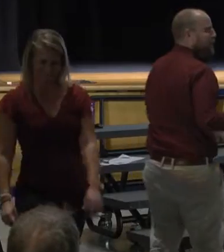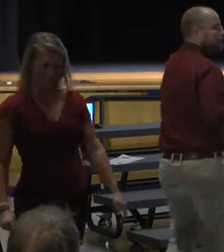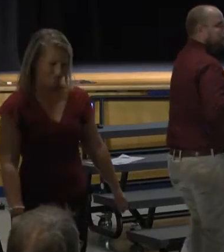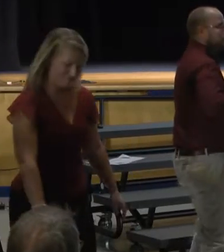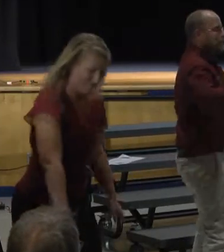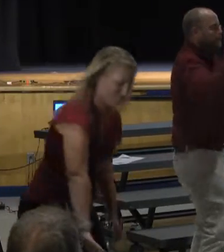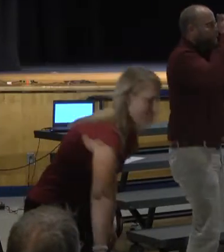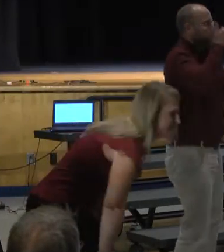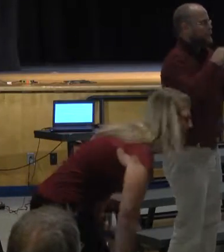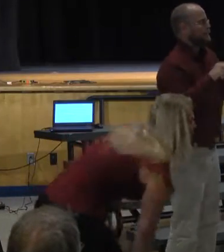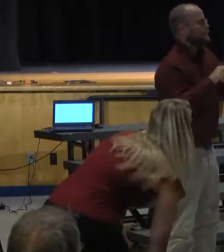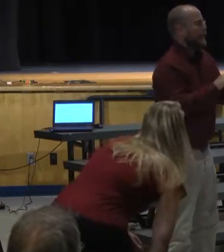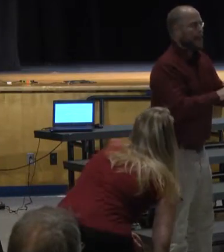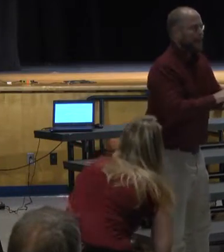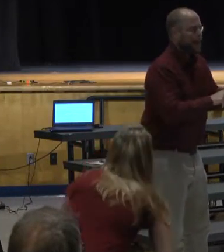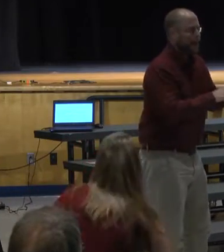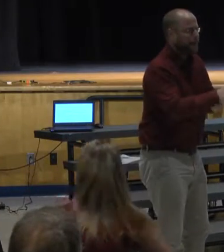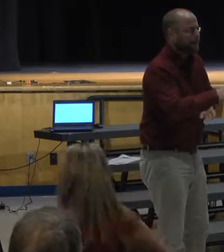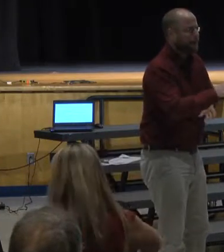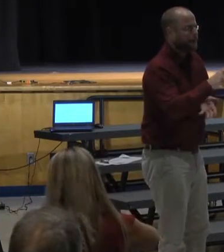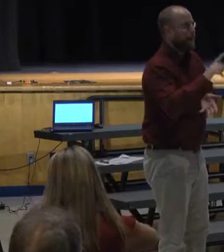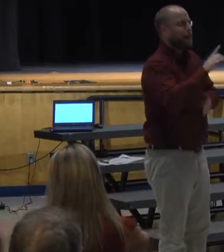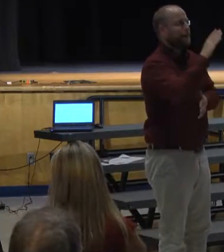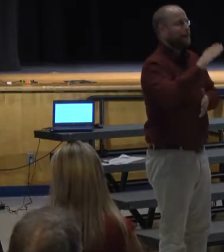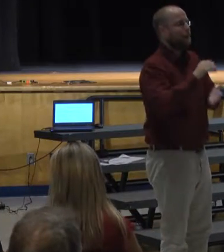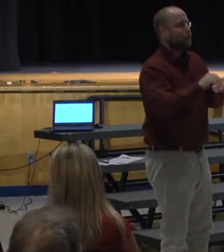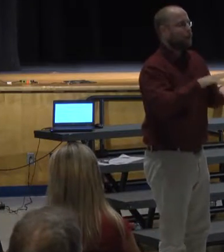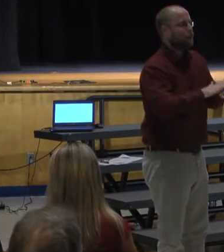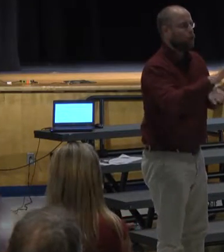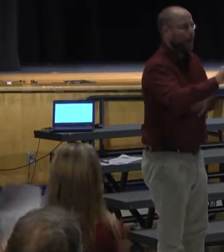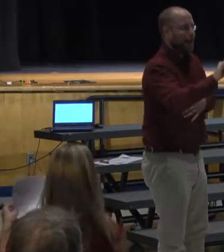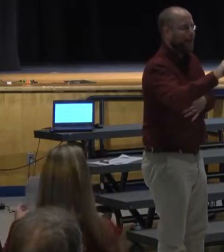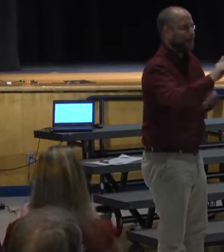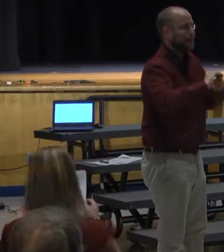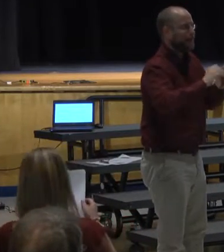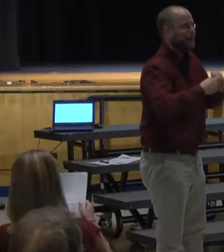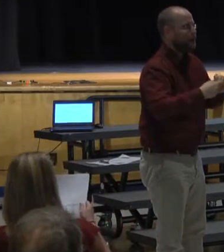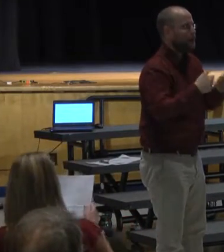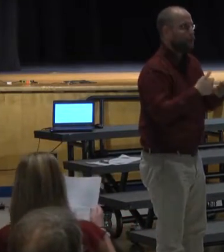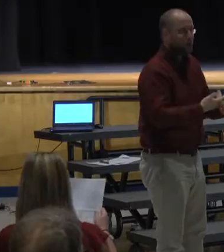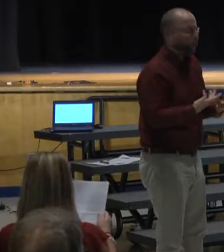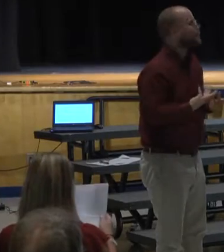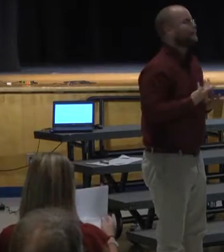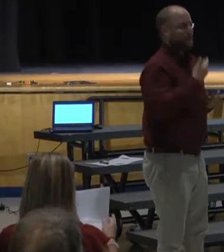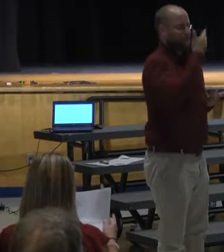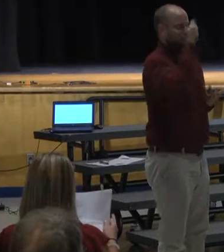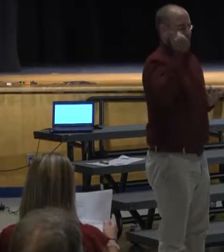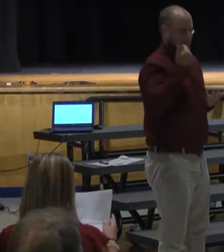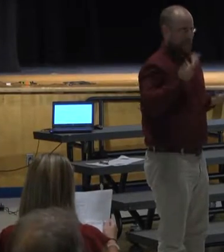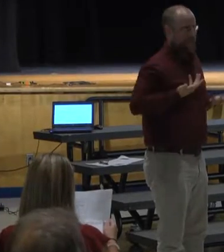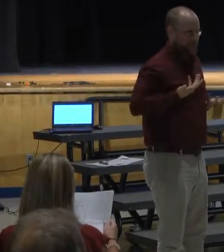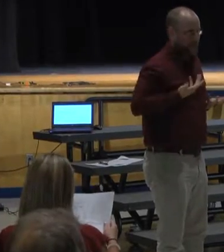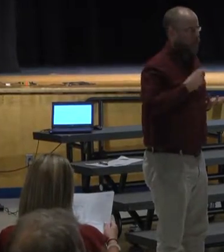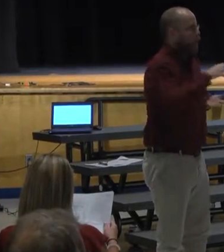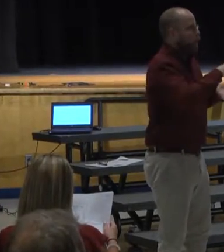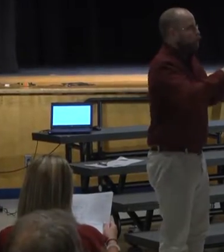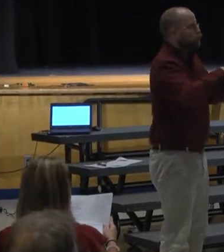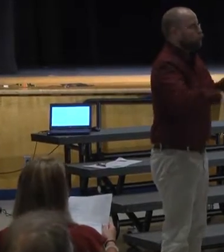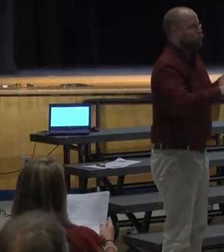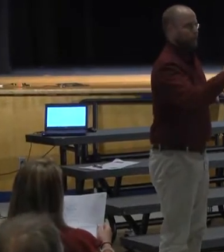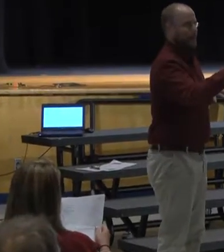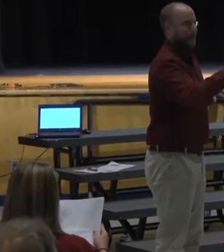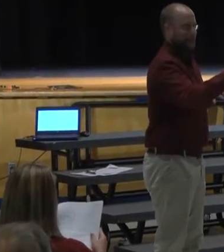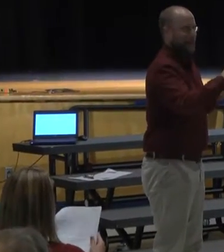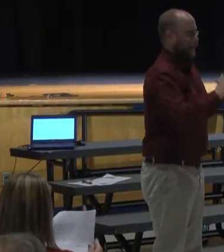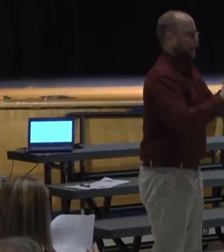it, and the parent never puts their FSA ID in, or vice versa. Parent did it for them, and the student's FSA ID is missing. All